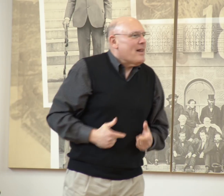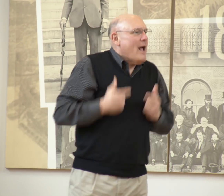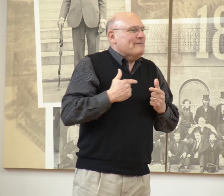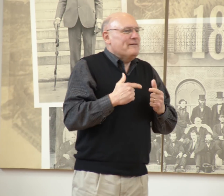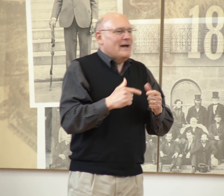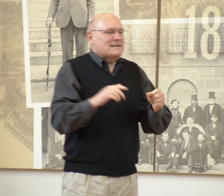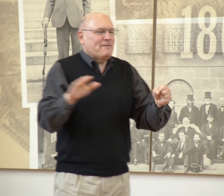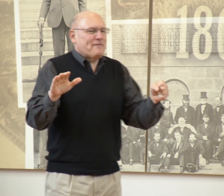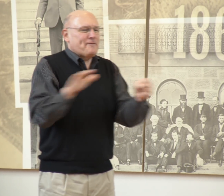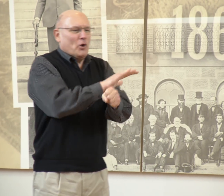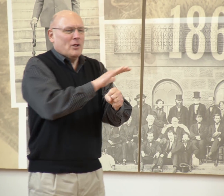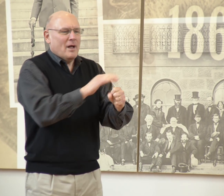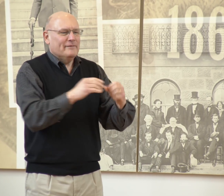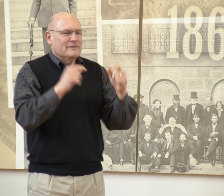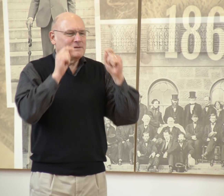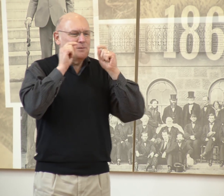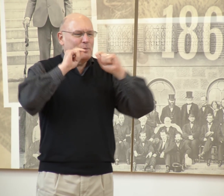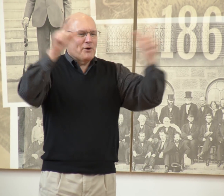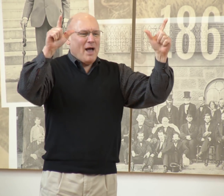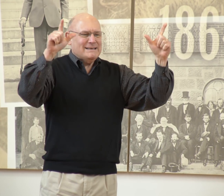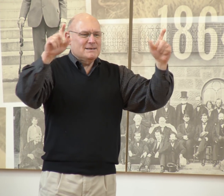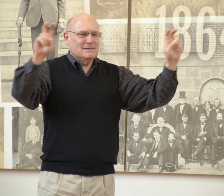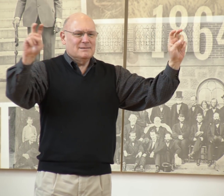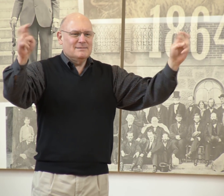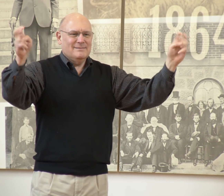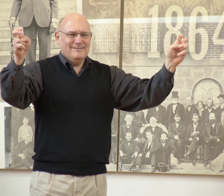was, "Life is full of surprises."